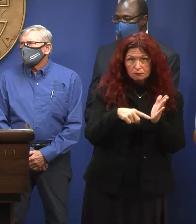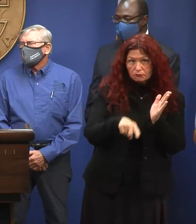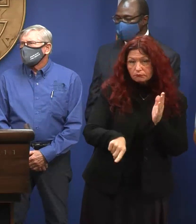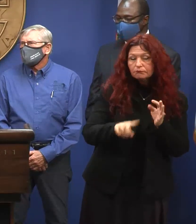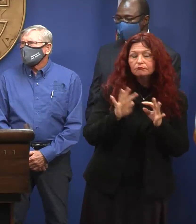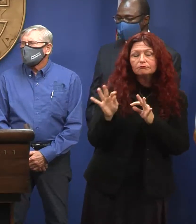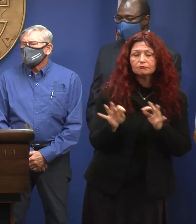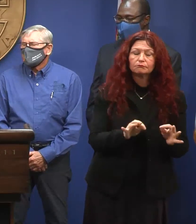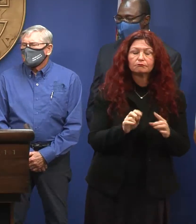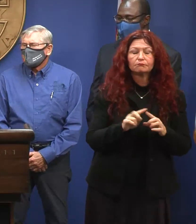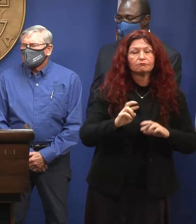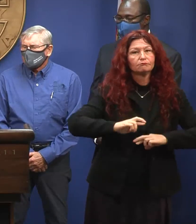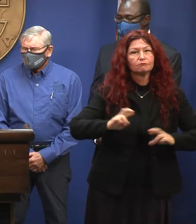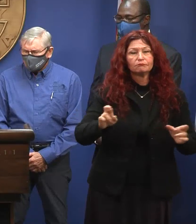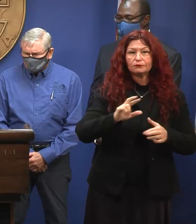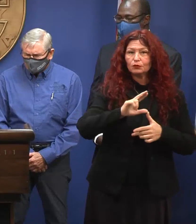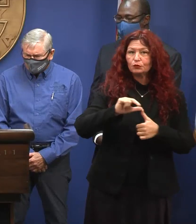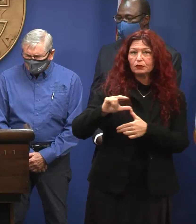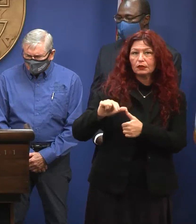Hurricane Readiness Guide.